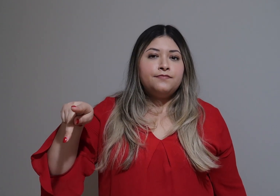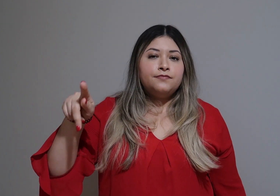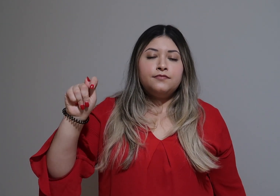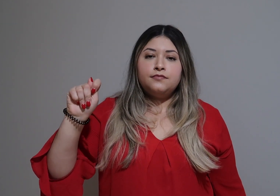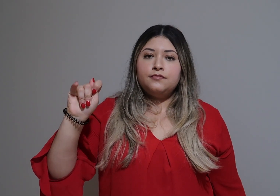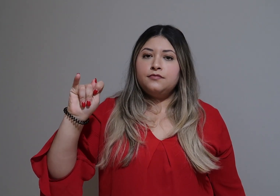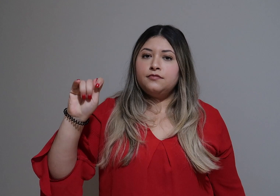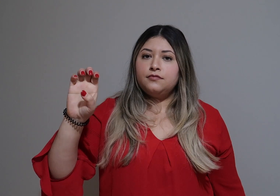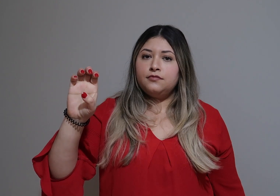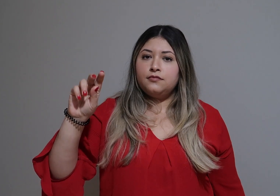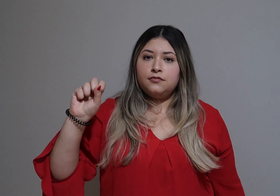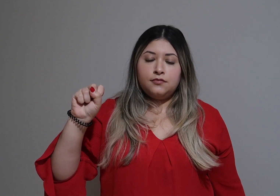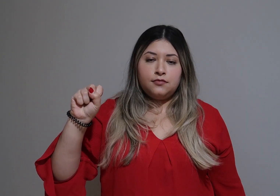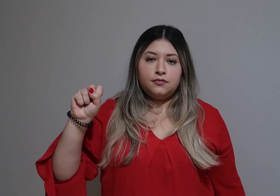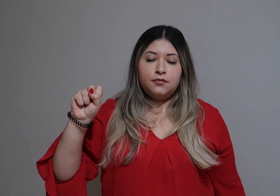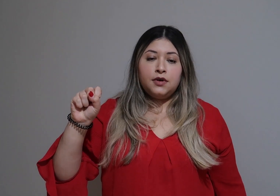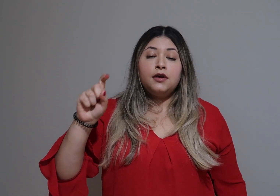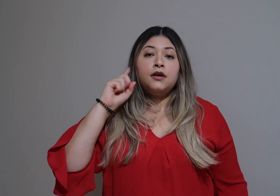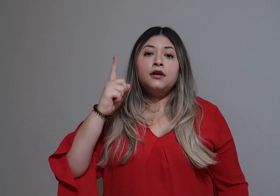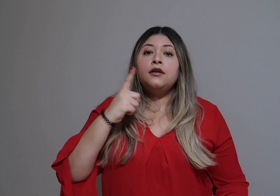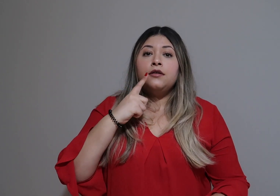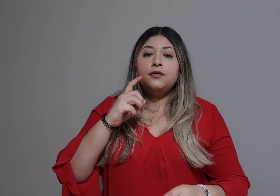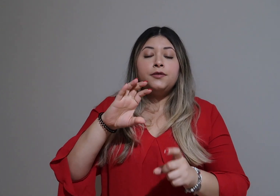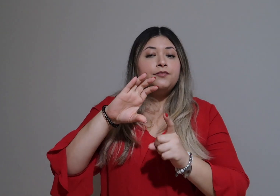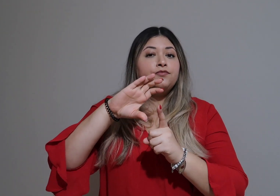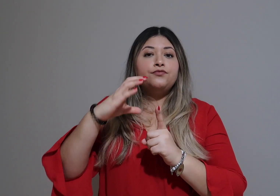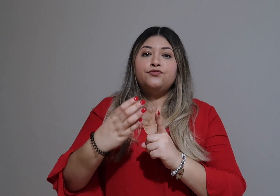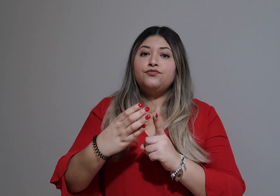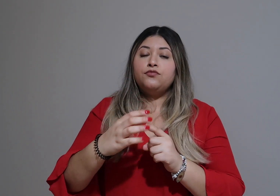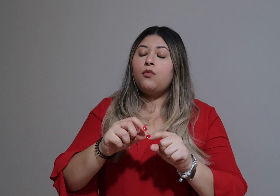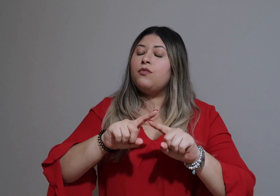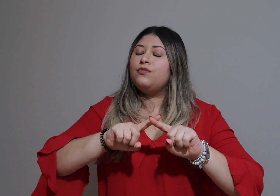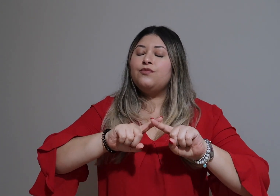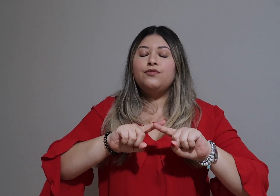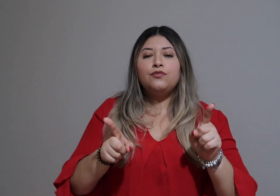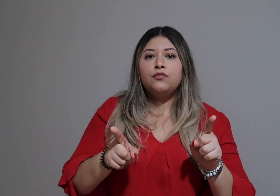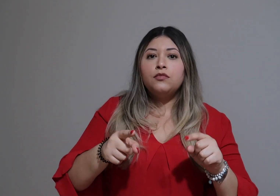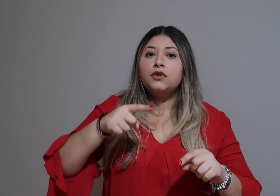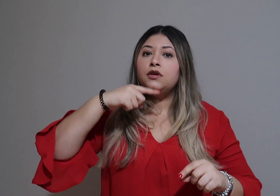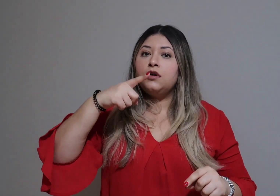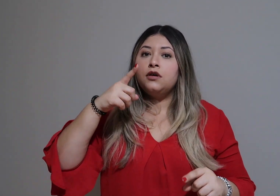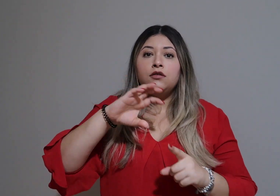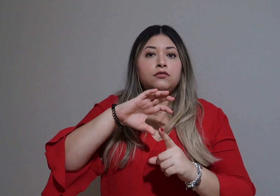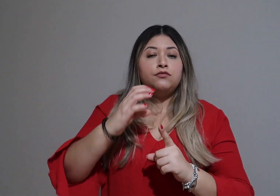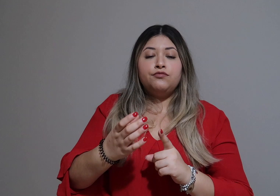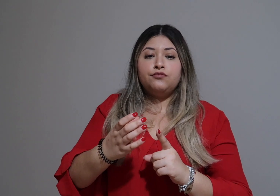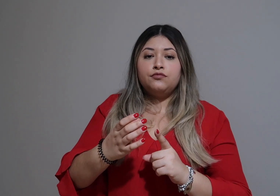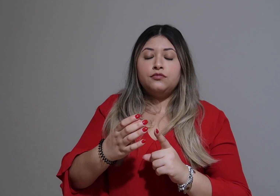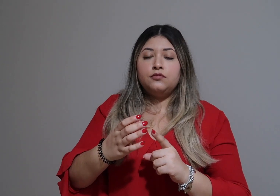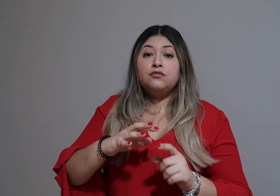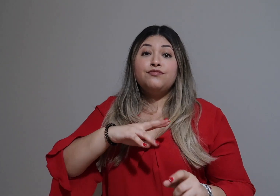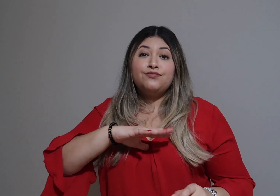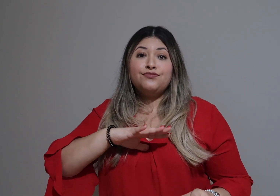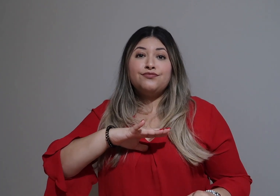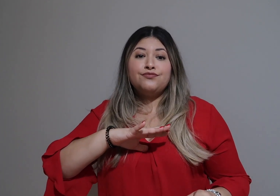Haptics in the deaf culture is very different than in the hearing culture. In the deaf